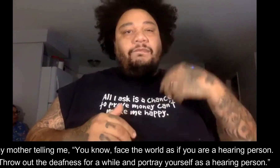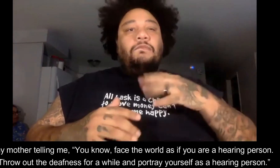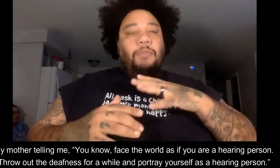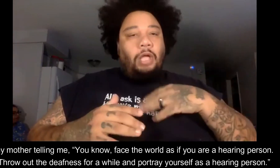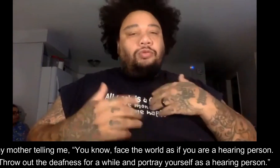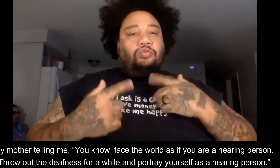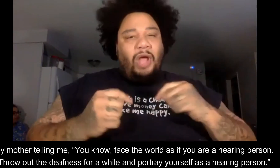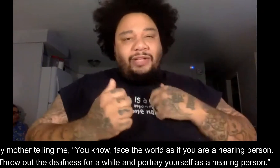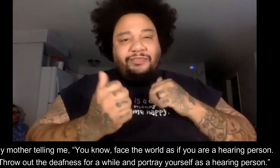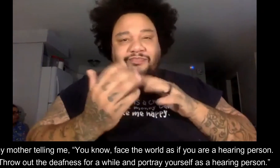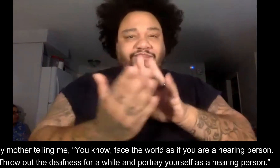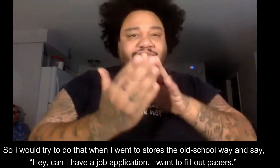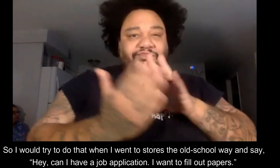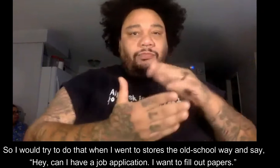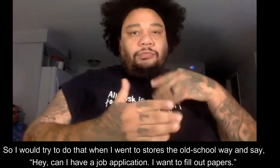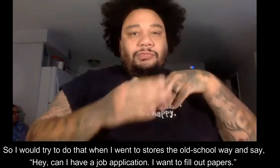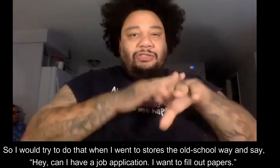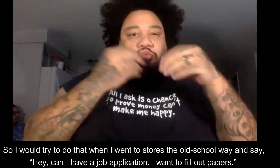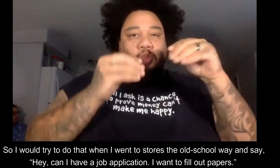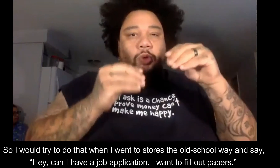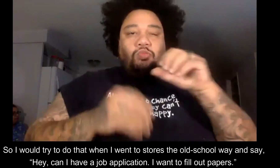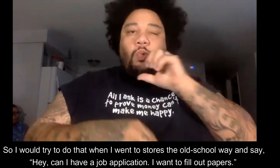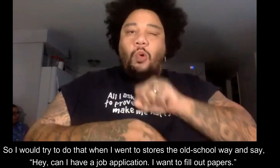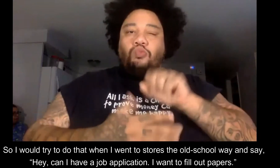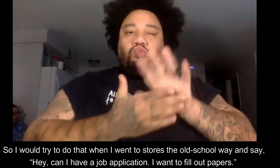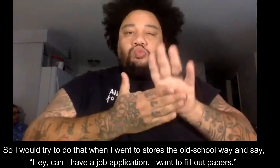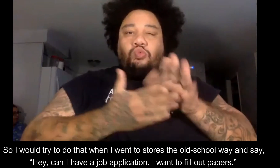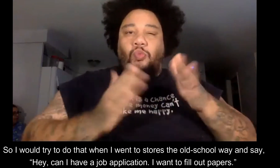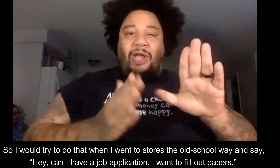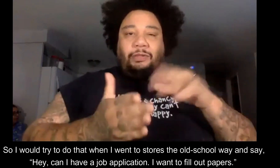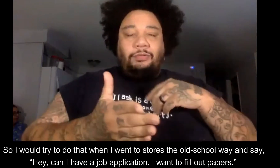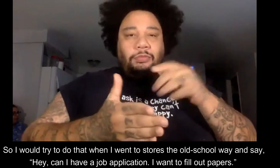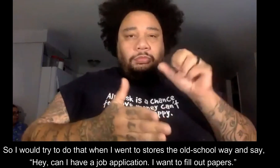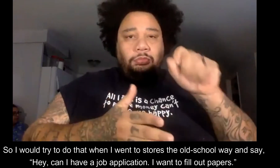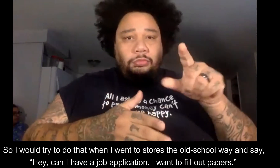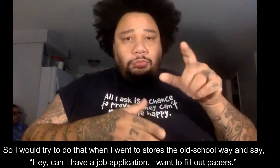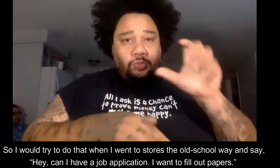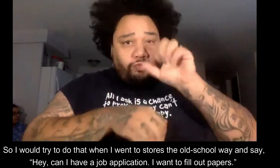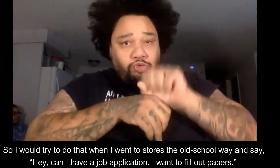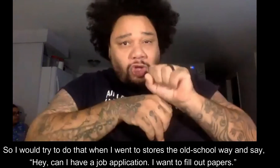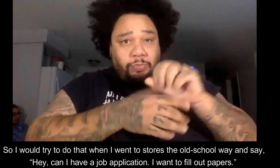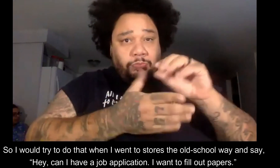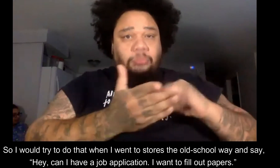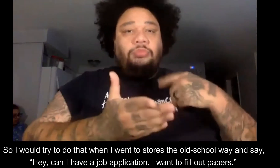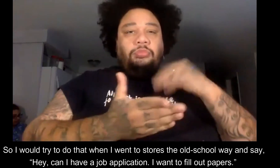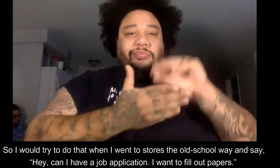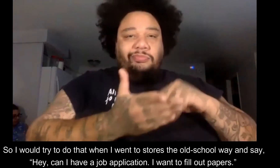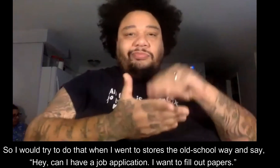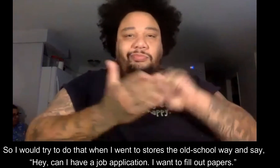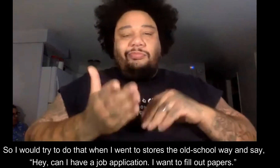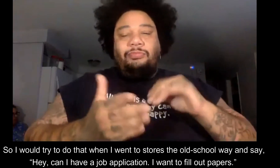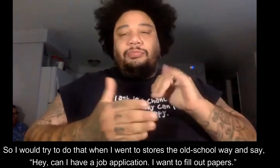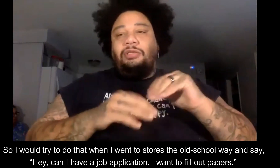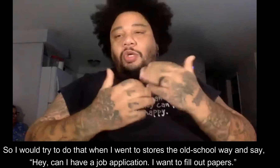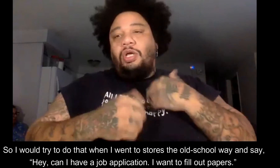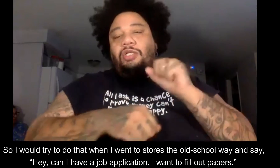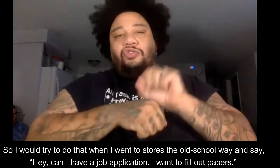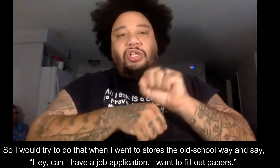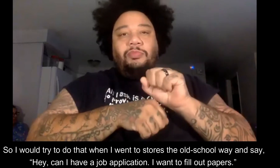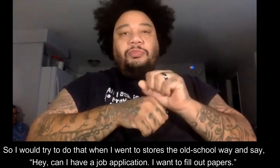yourself as a hearing person. So I tried to do that when I would go into stores the old school way. So hey, can I have a job application? I have to fill out